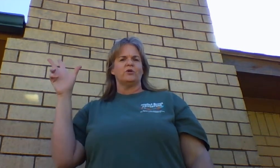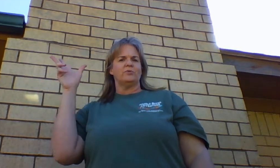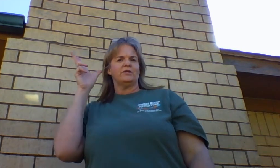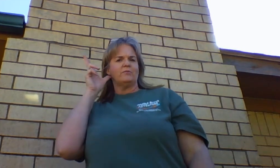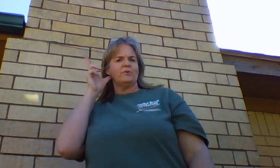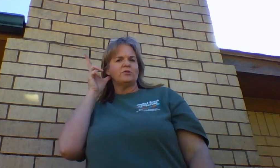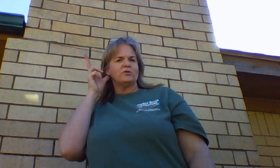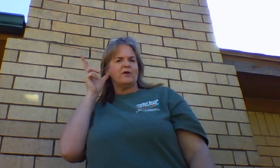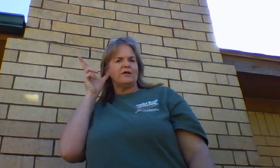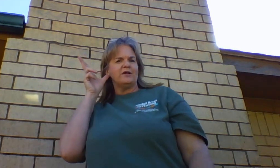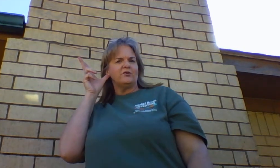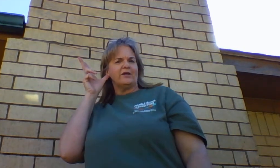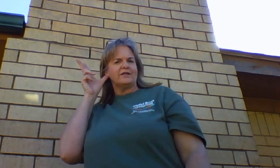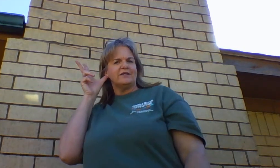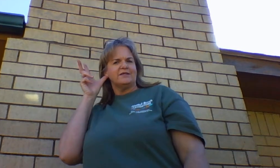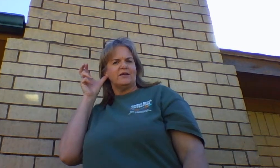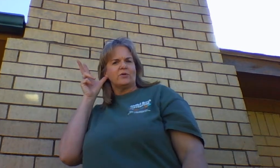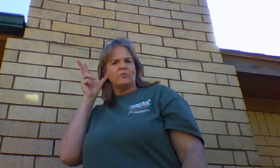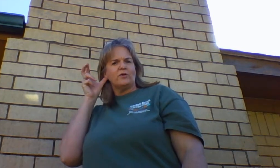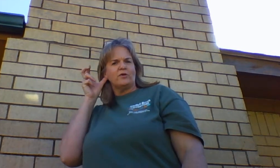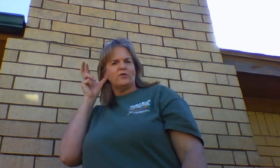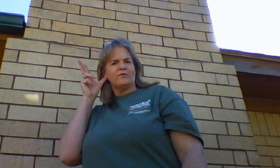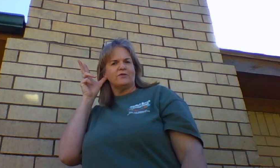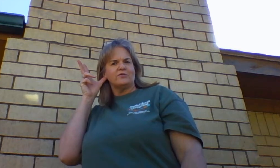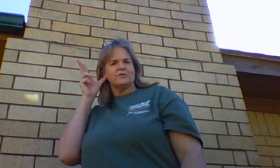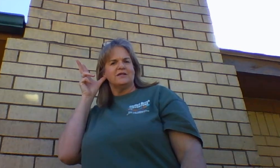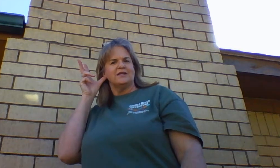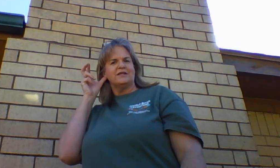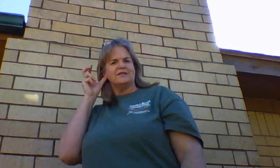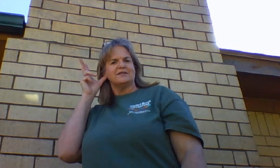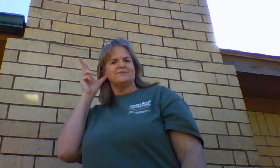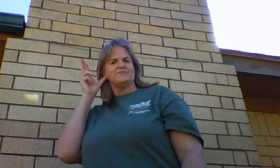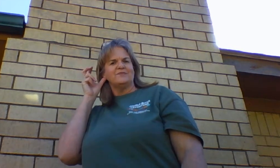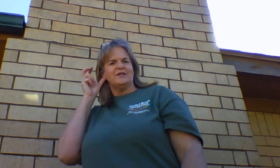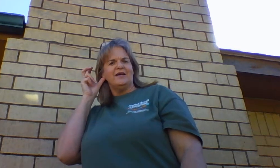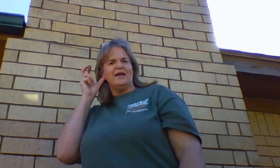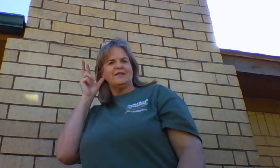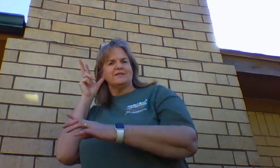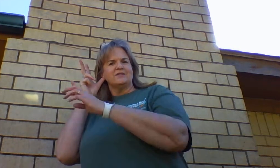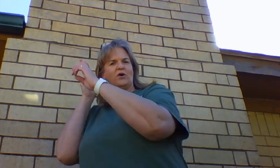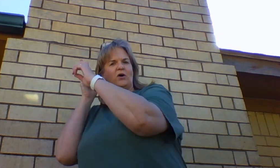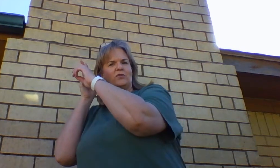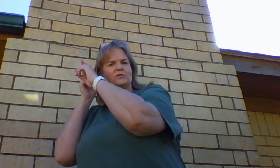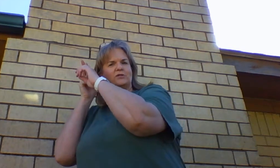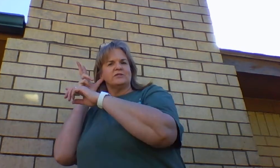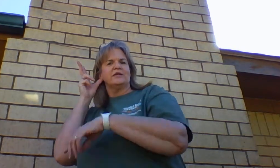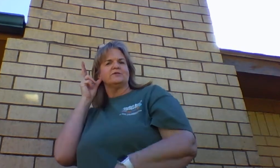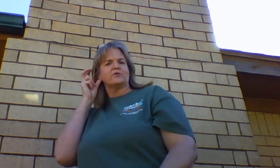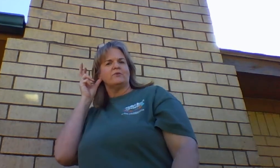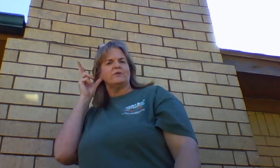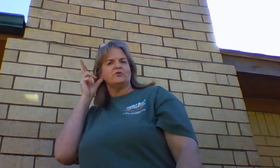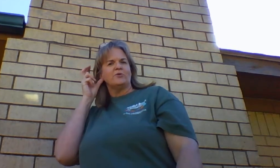put the thumb up to our ear like this, and we're going to wiggle our fingers. Listen. And this is all those little sounds that are coming into our